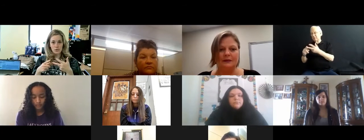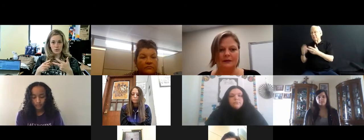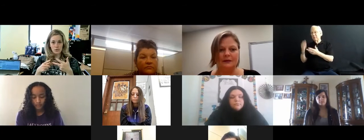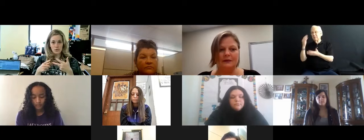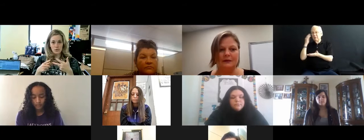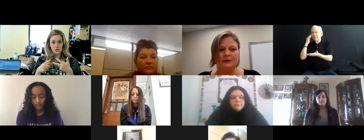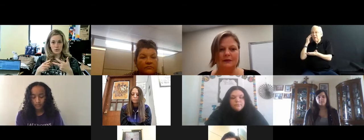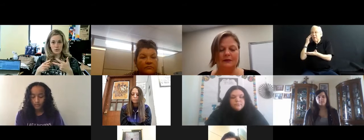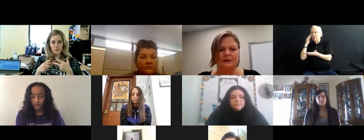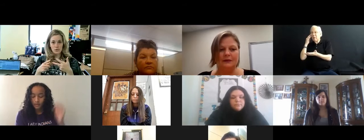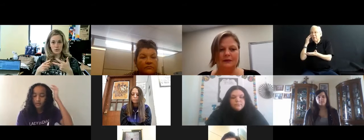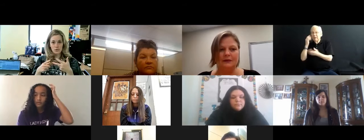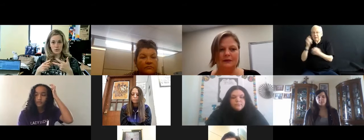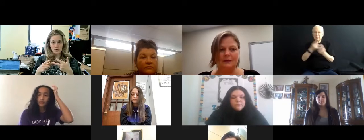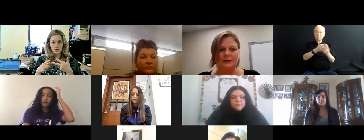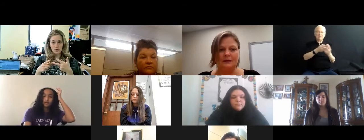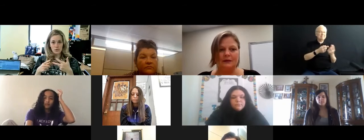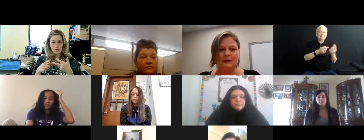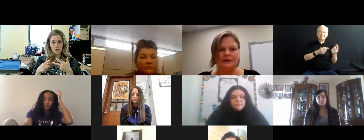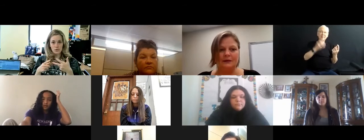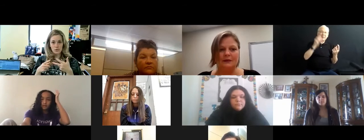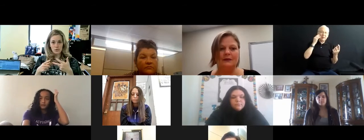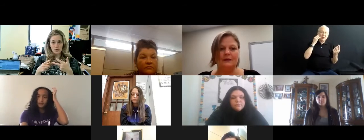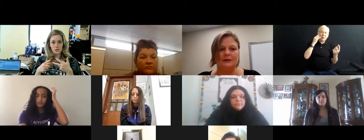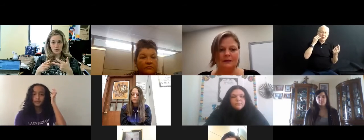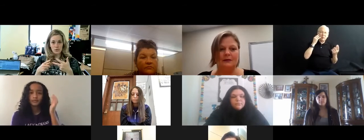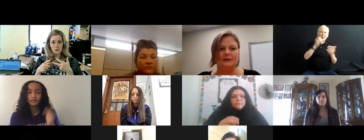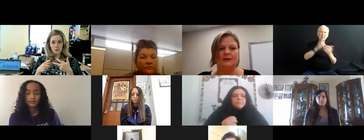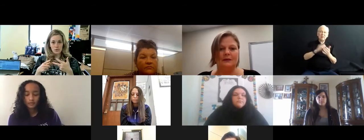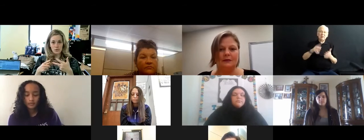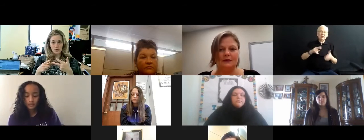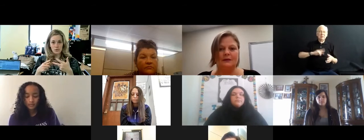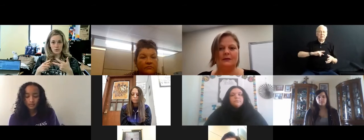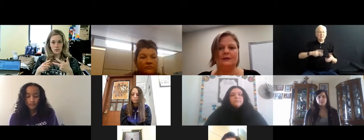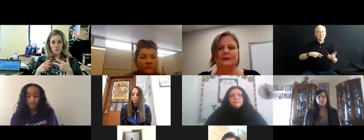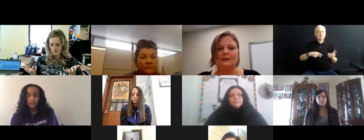so the students were very upset, rightly so.